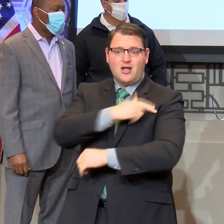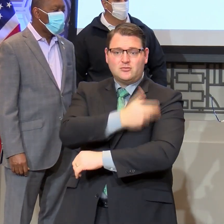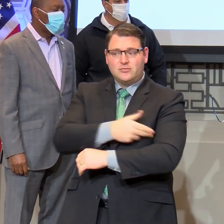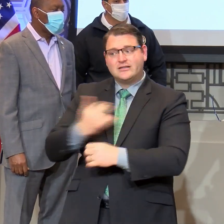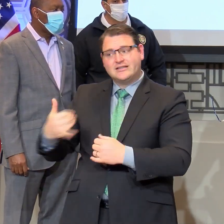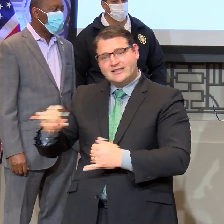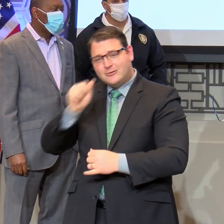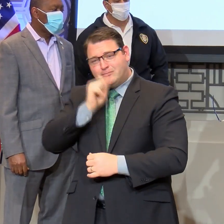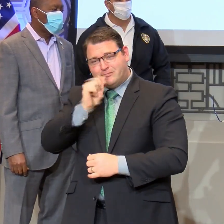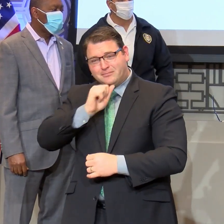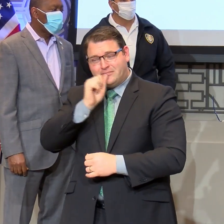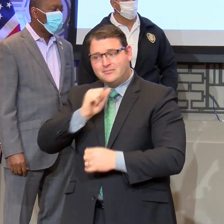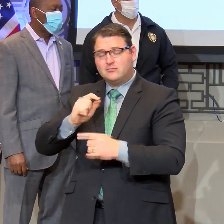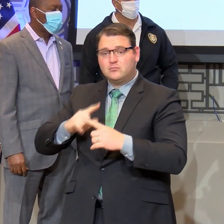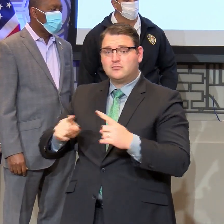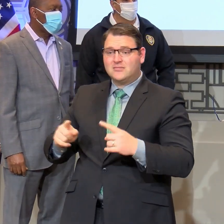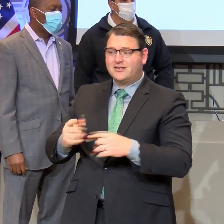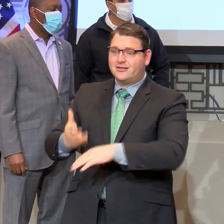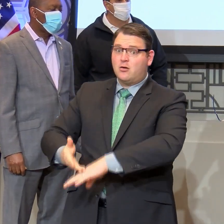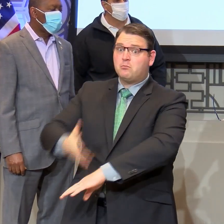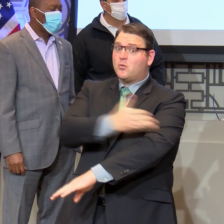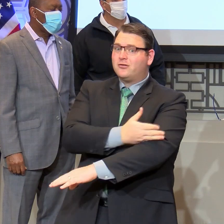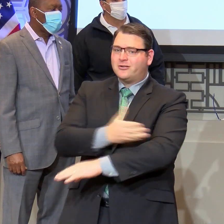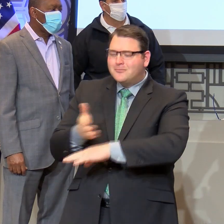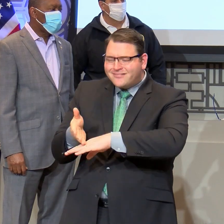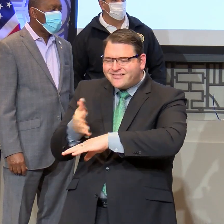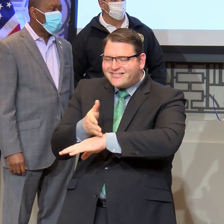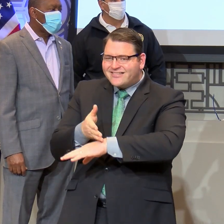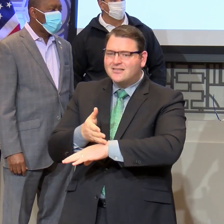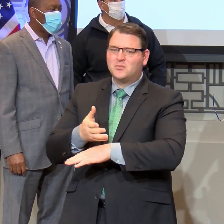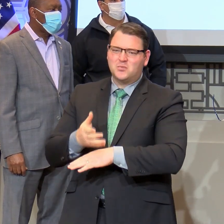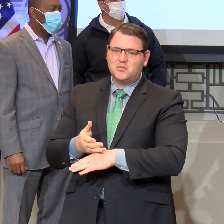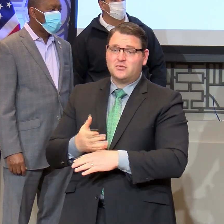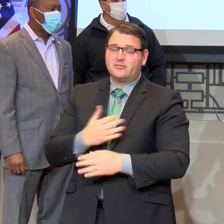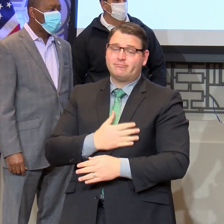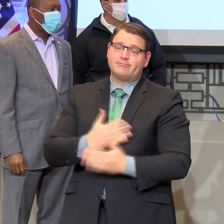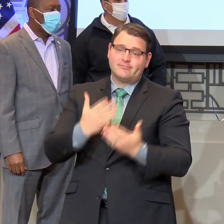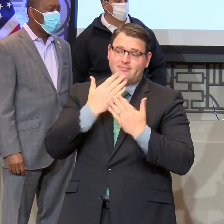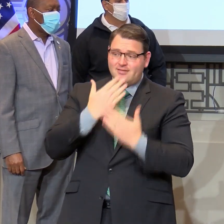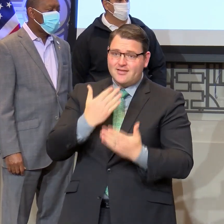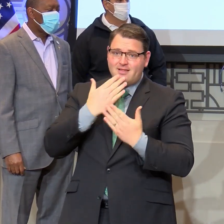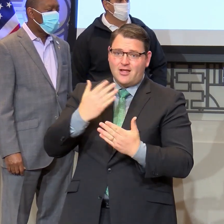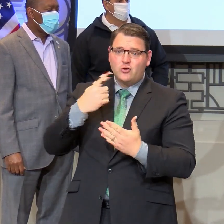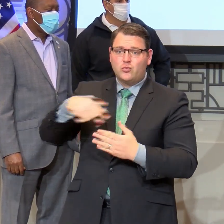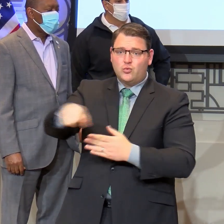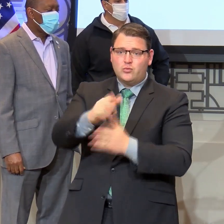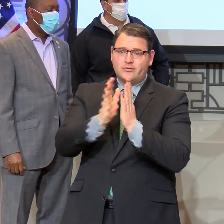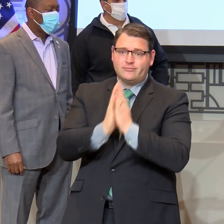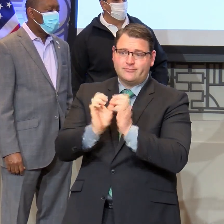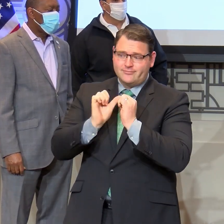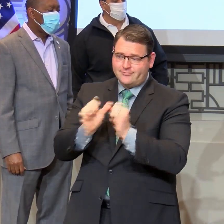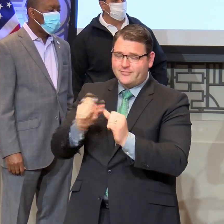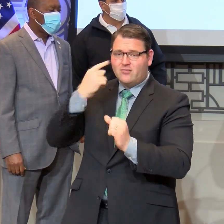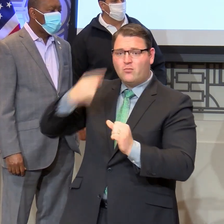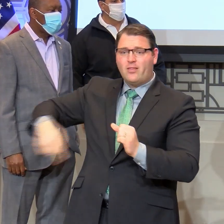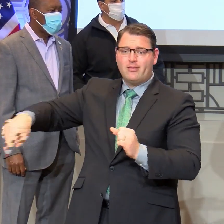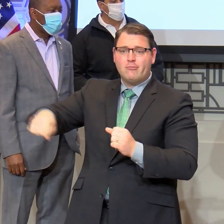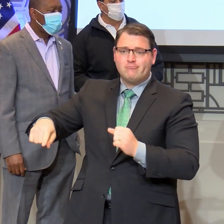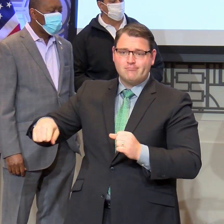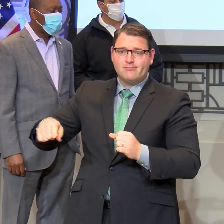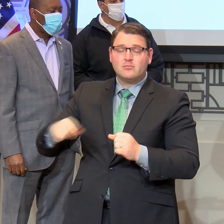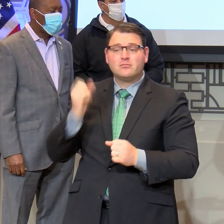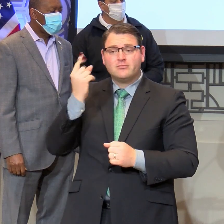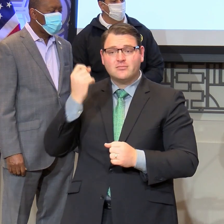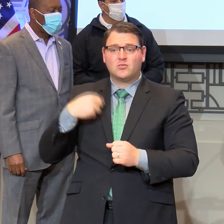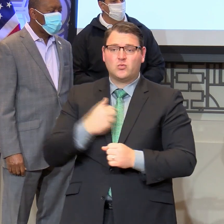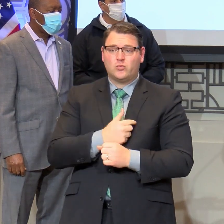out of the woods. And the family, once again, wants to thank the community, the Cervantes family, for your continued prayers. And we have hope, and